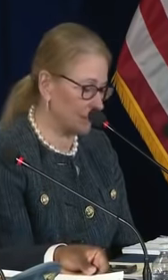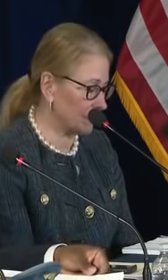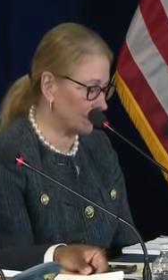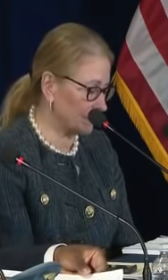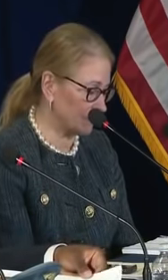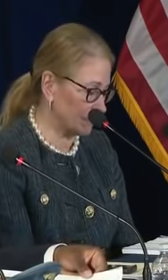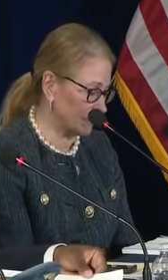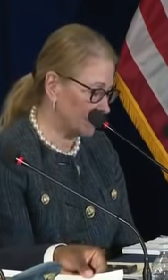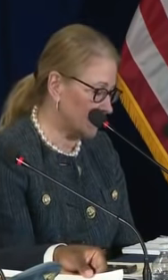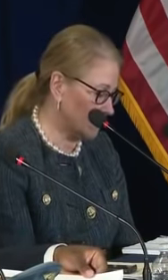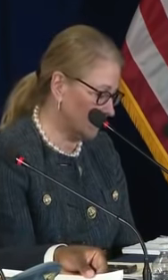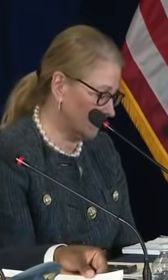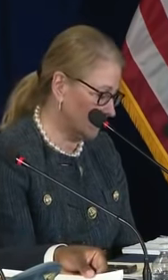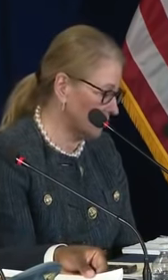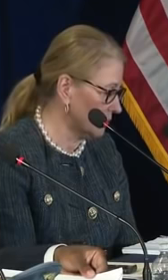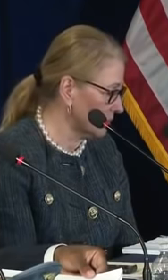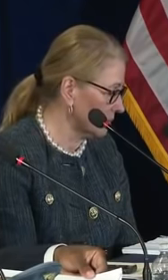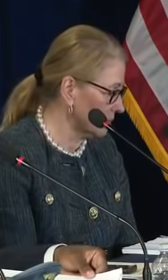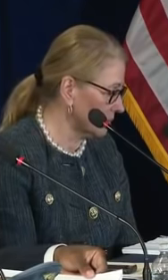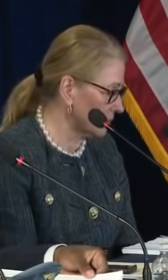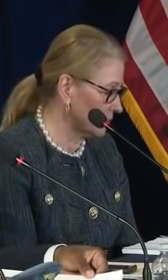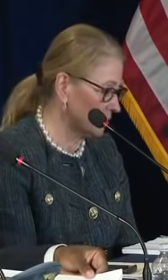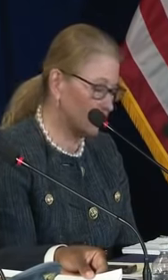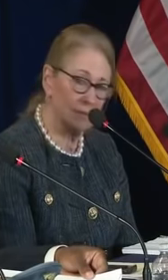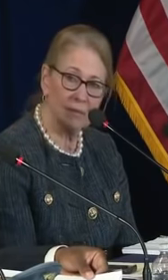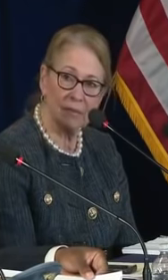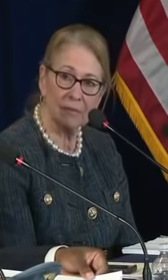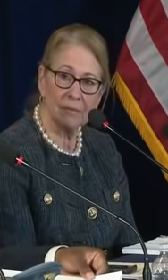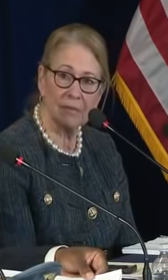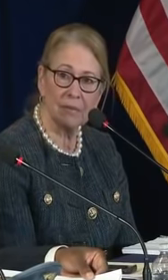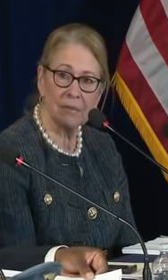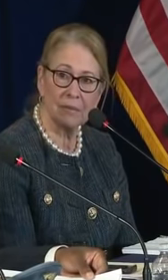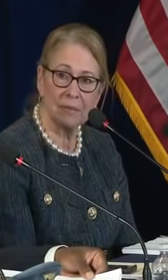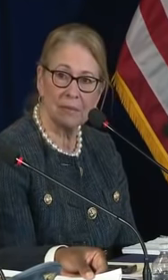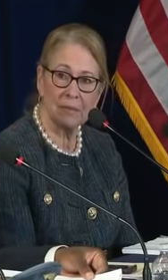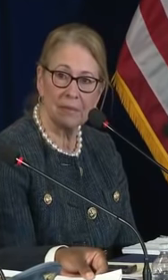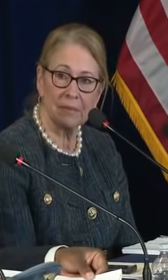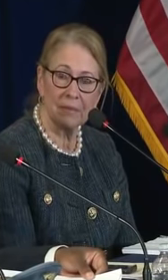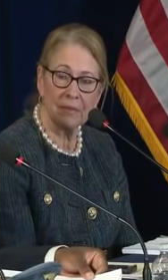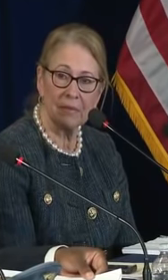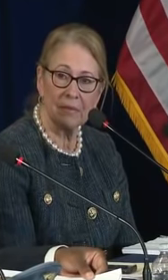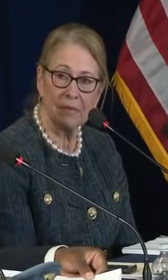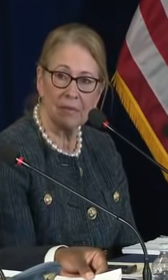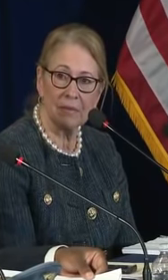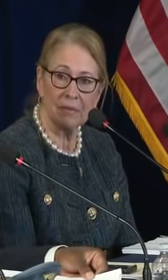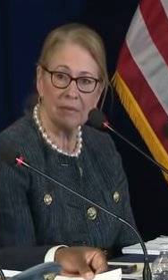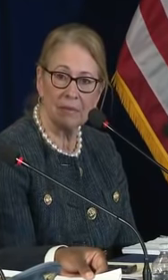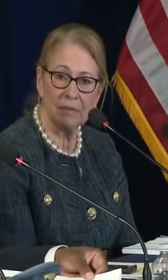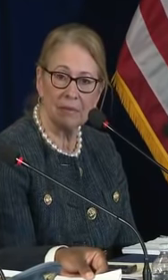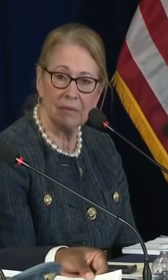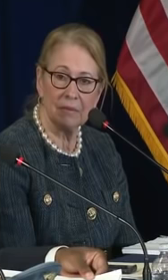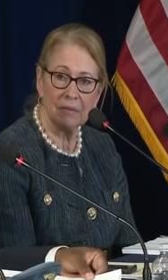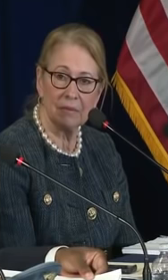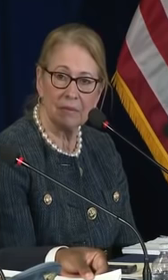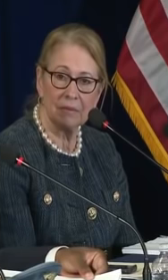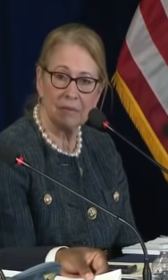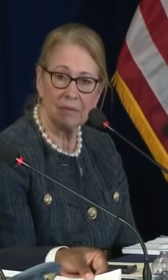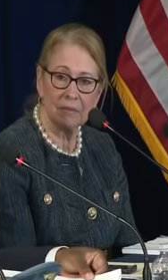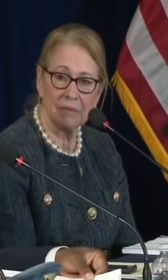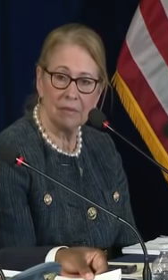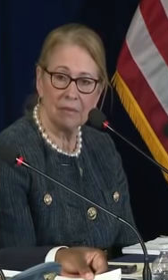continually monitoring and responding to the long-term concerns surrounding the closure of our school districts. These concerns have varied from questions from